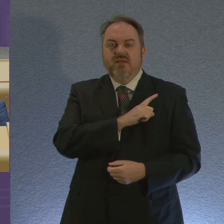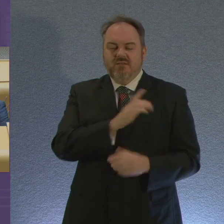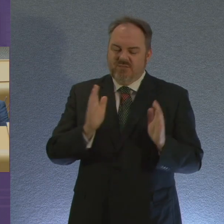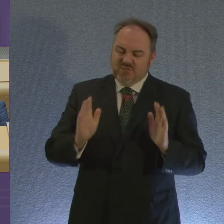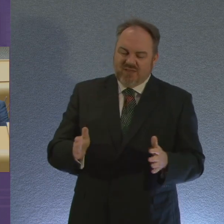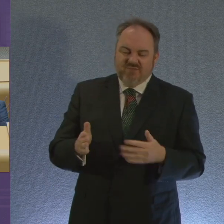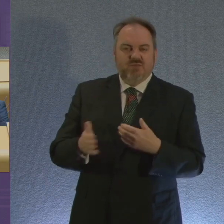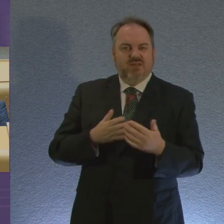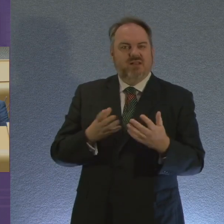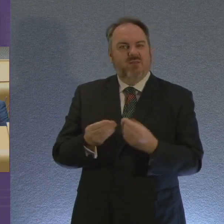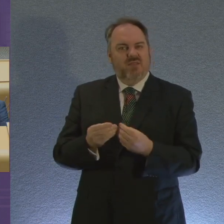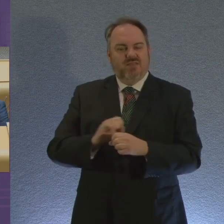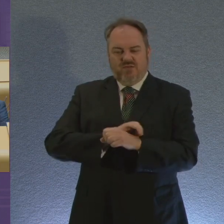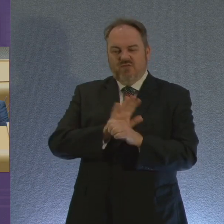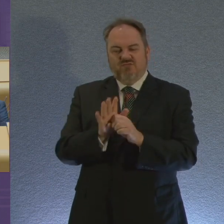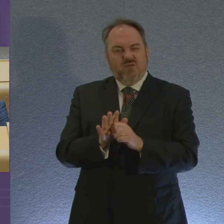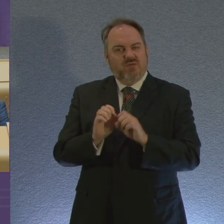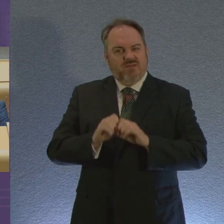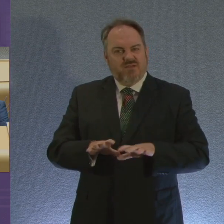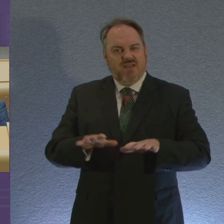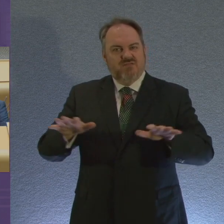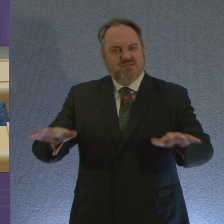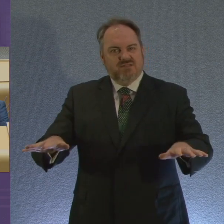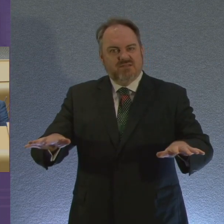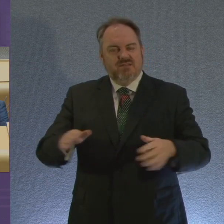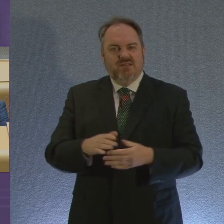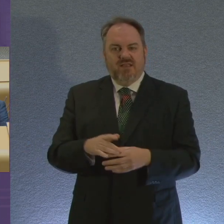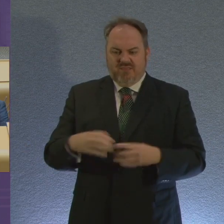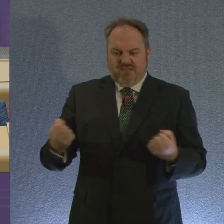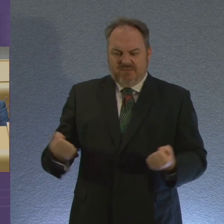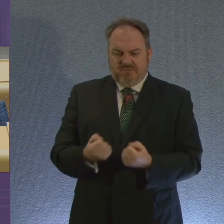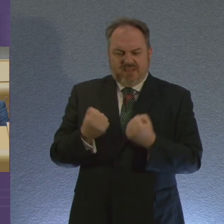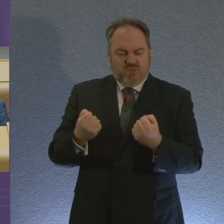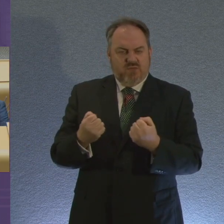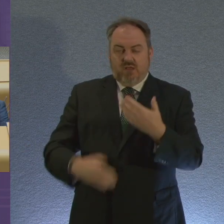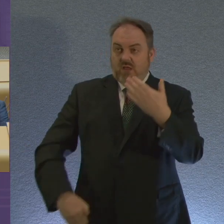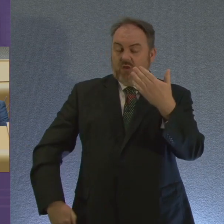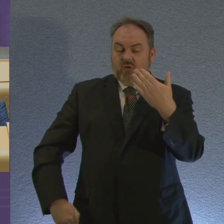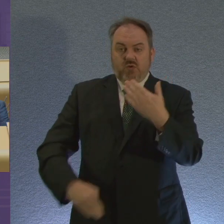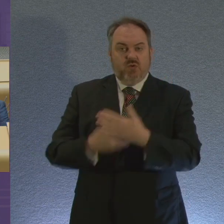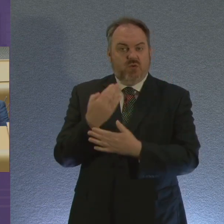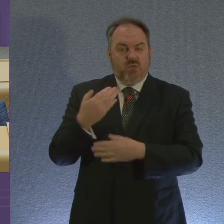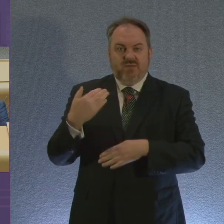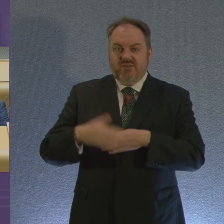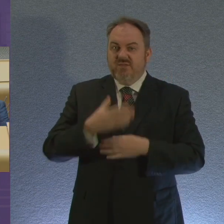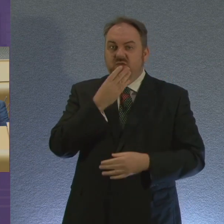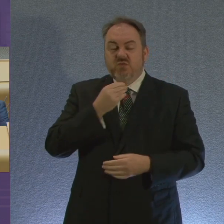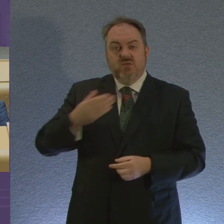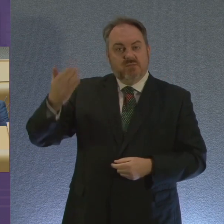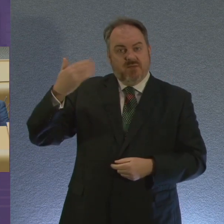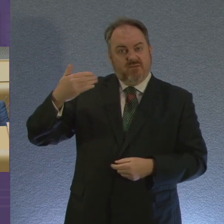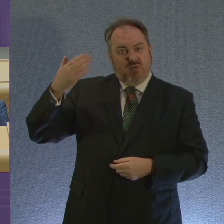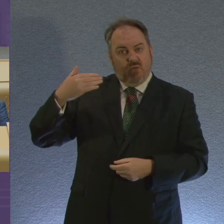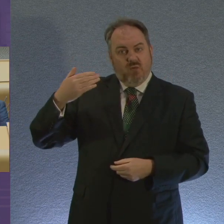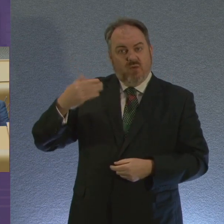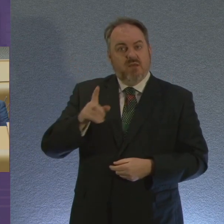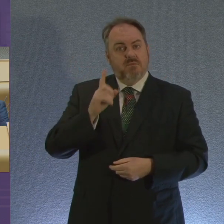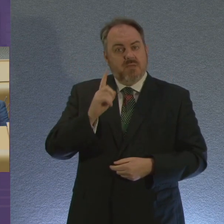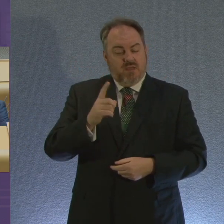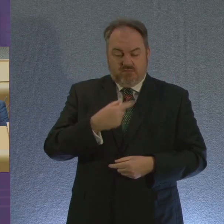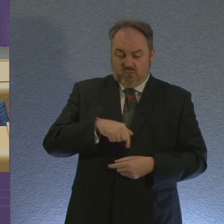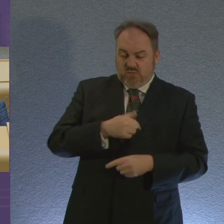Schedule 4 are therefore extensive and wide-ranging. Many are unprecedented, yet we can support many of the powers as drafted. Indeed,